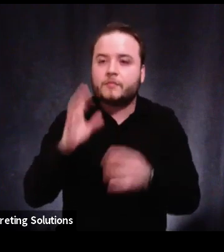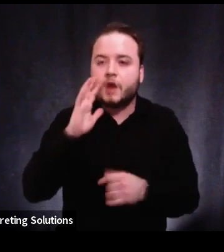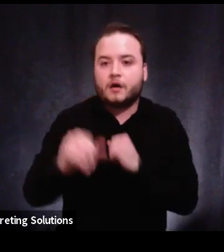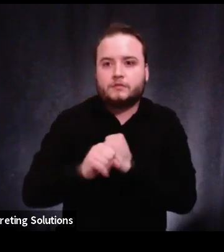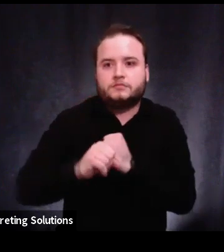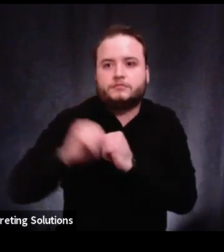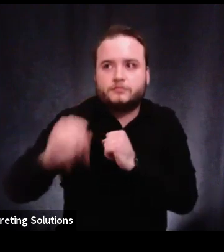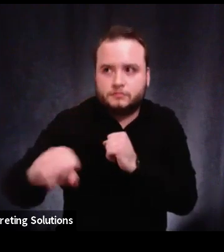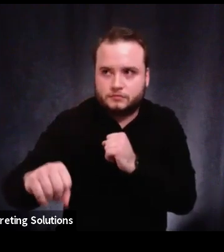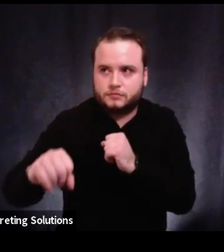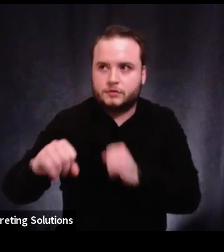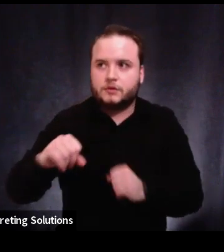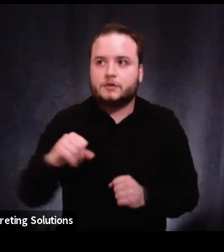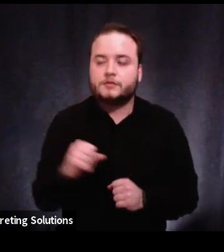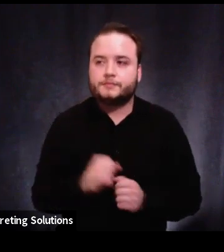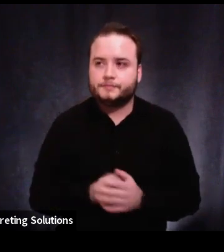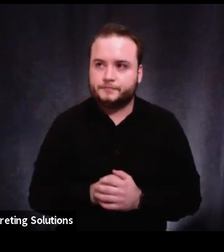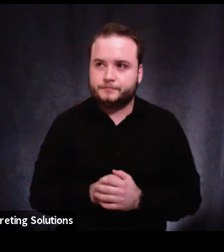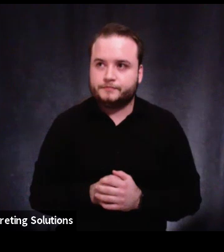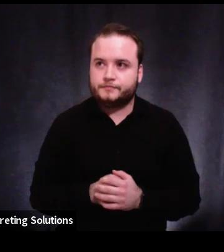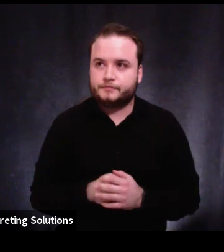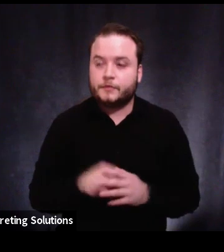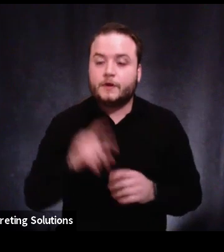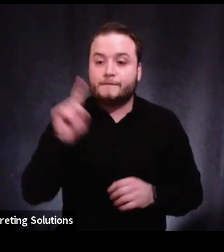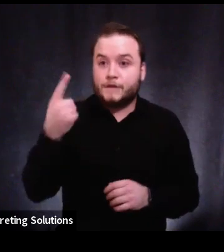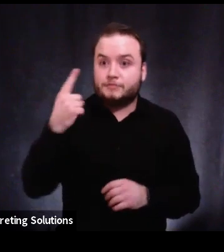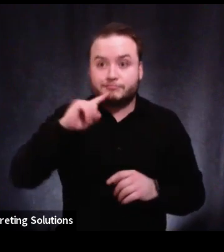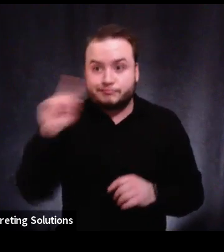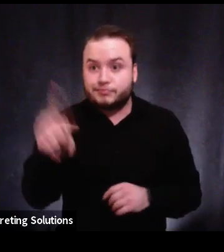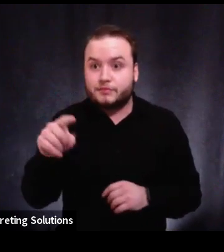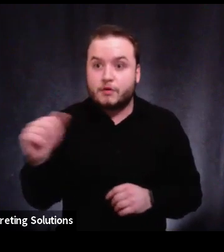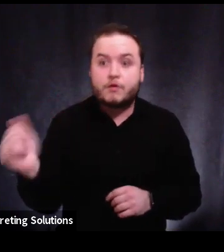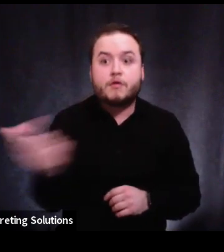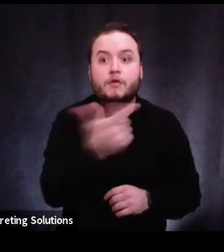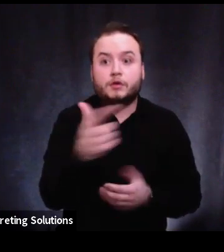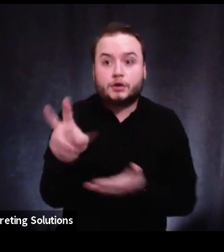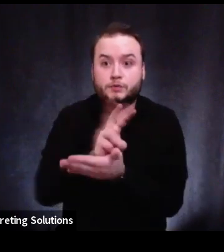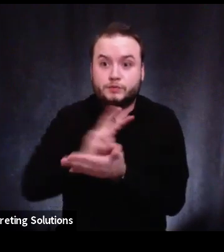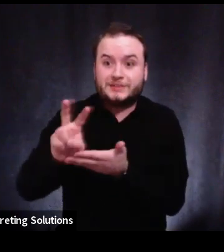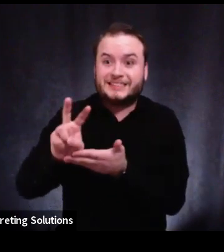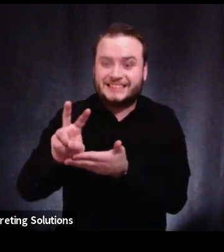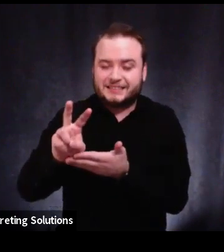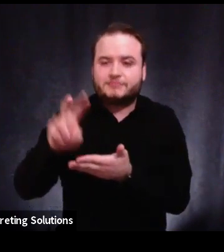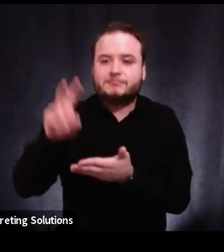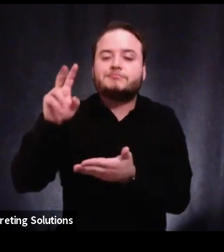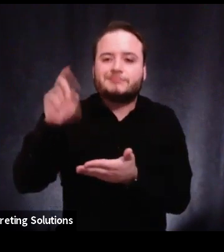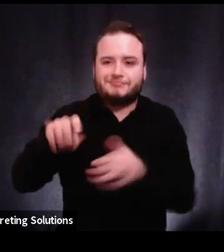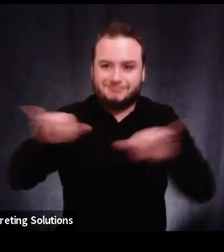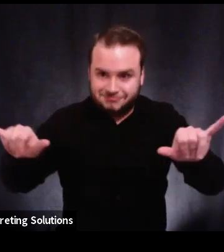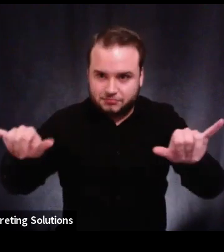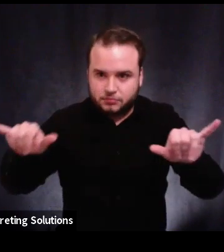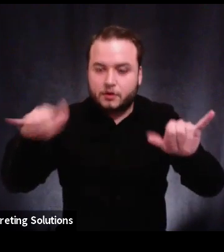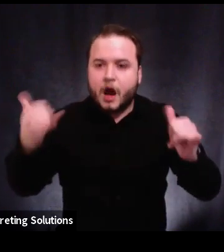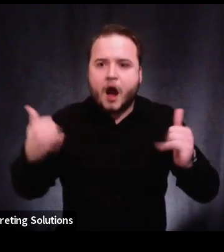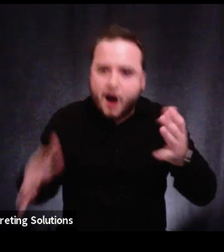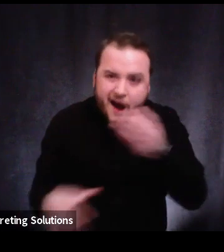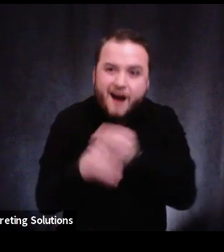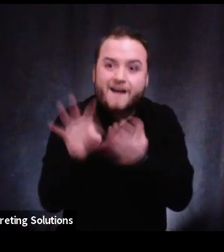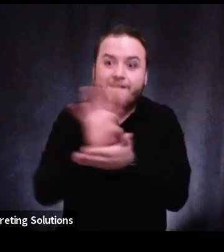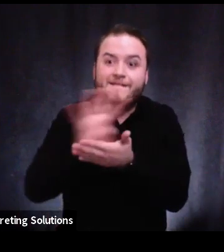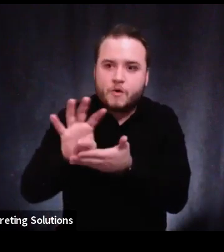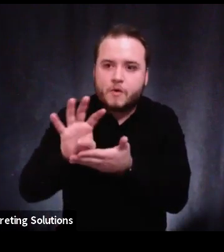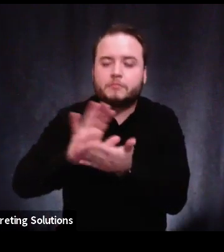2-week order by another 4 weeks to a total of 6 weeks. Okay. And then I know that this has been talked about